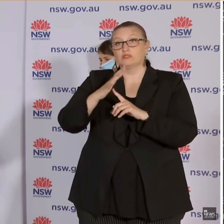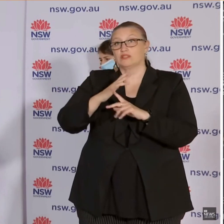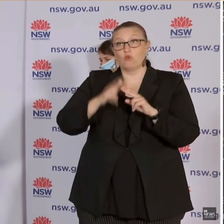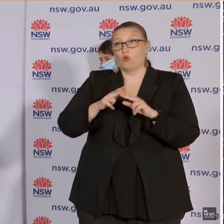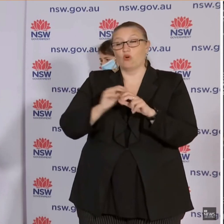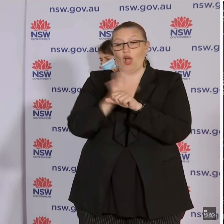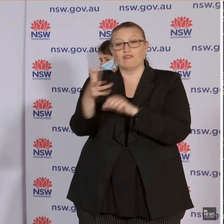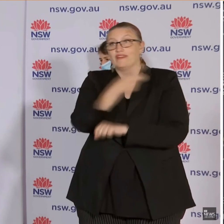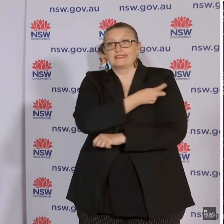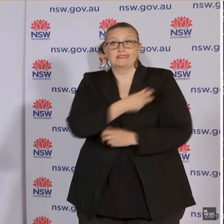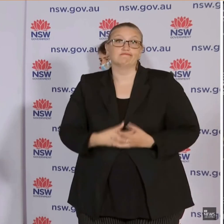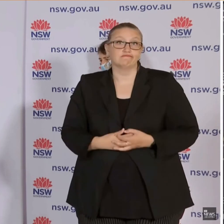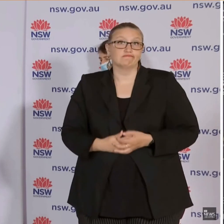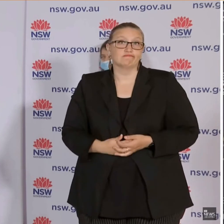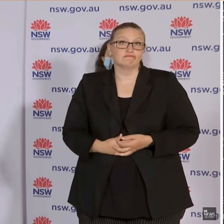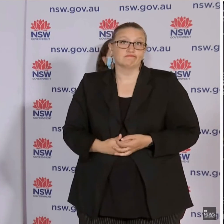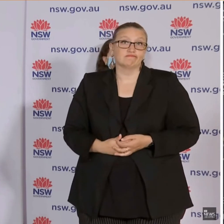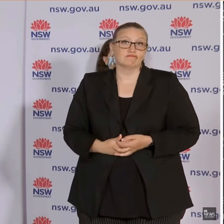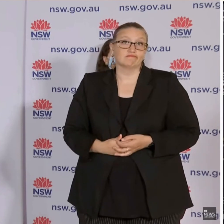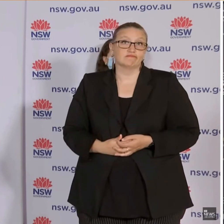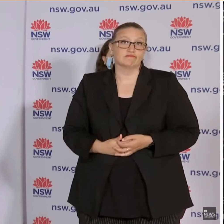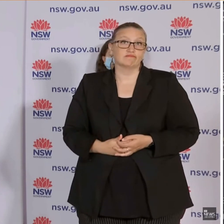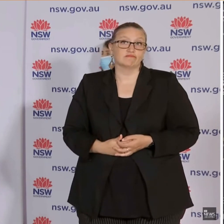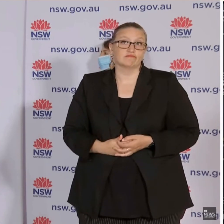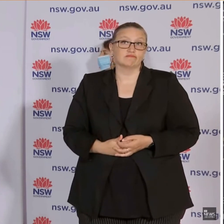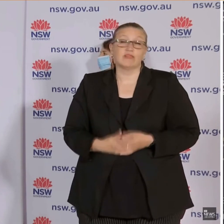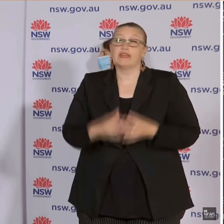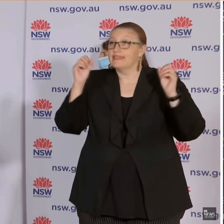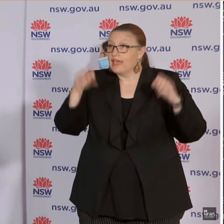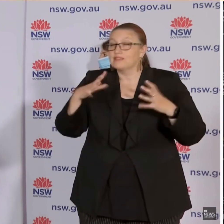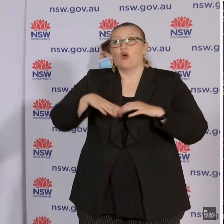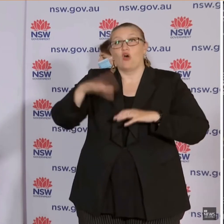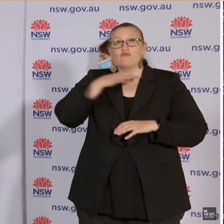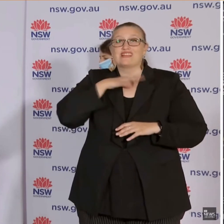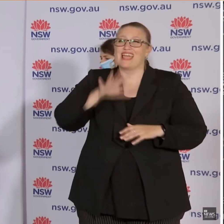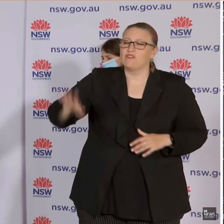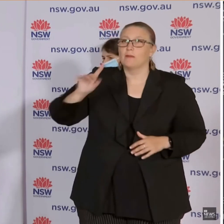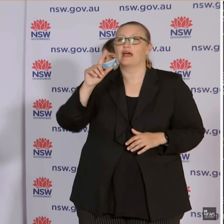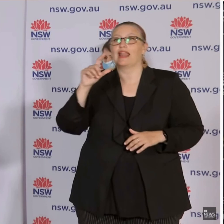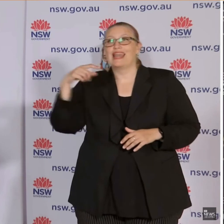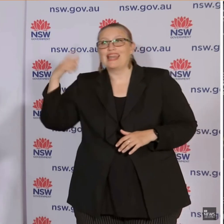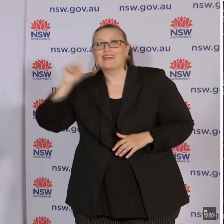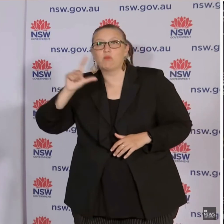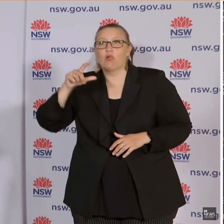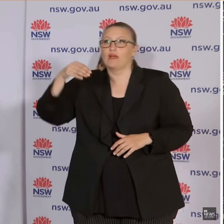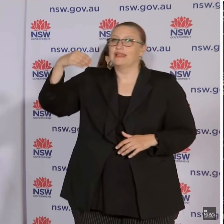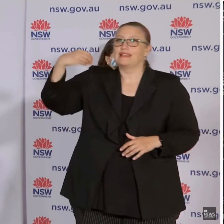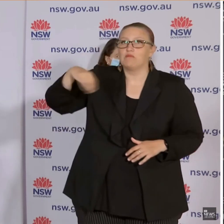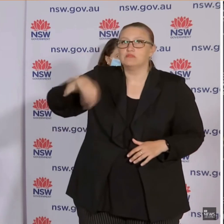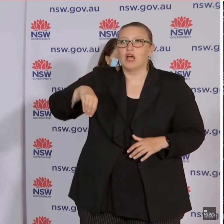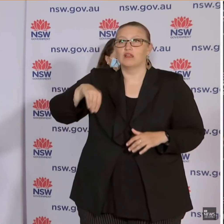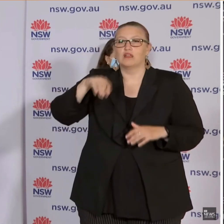everywhere, clearly people in those areas of Liverpool, Campbelltown, Cumberland local government